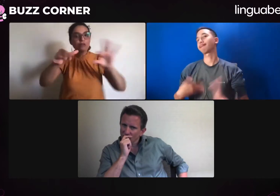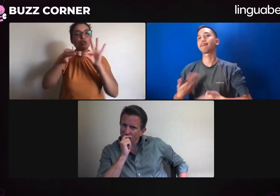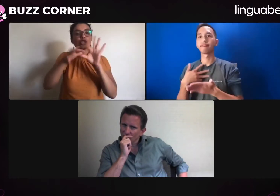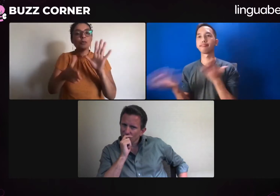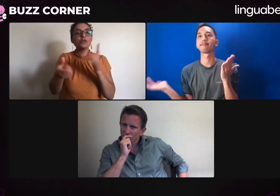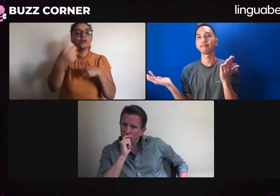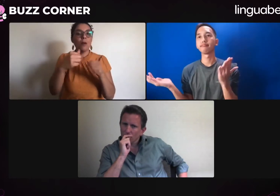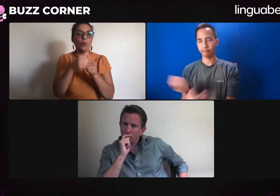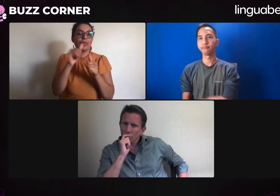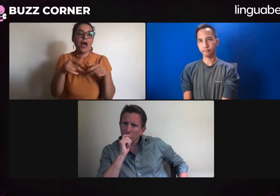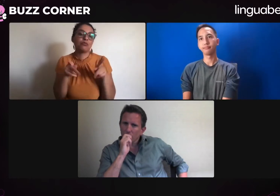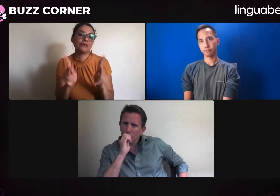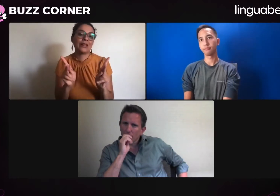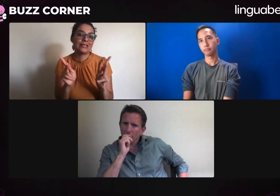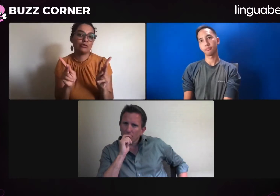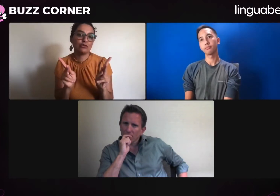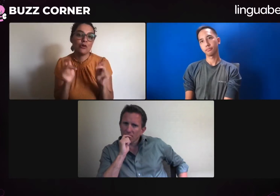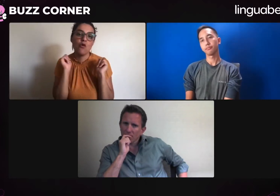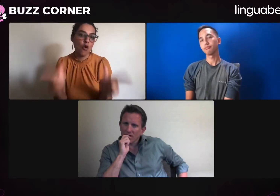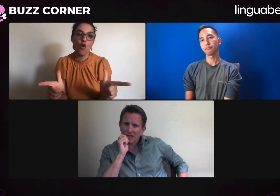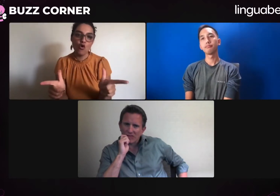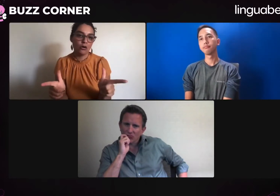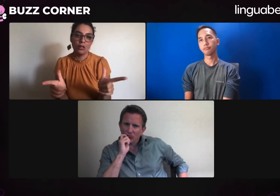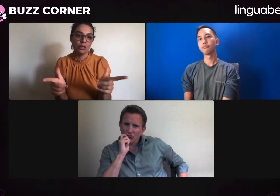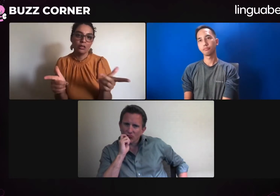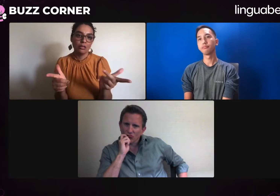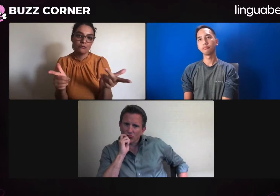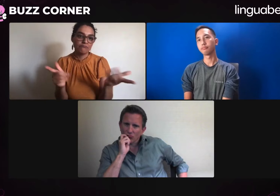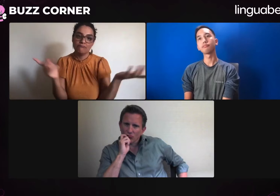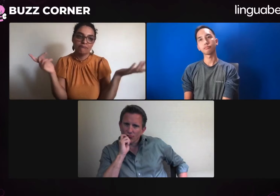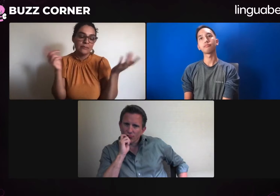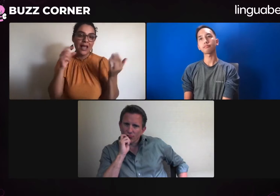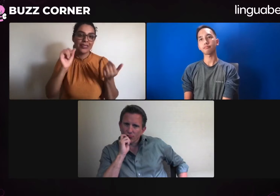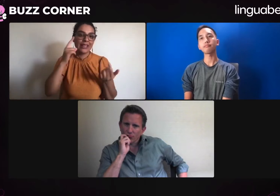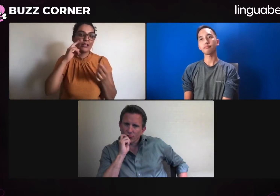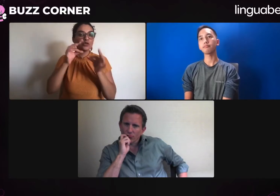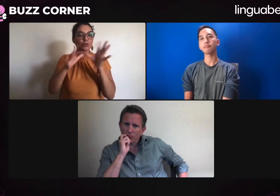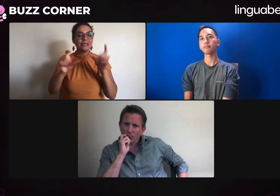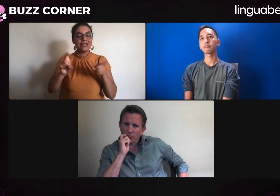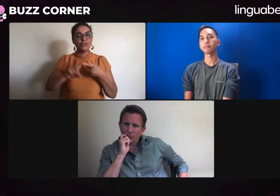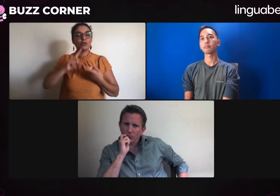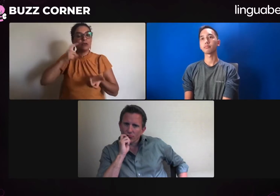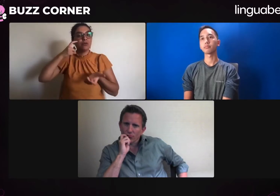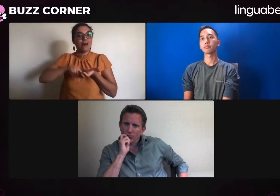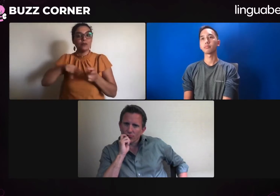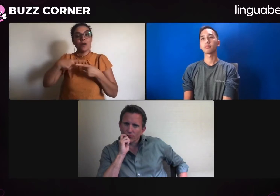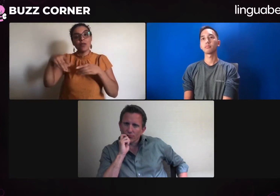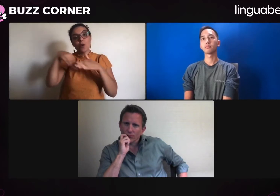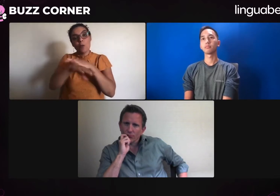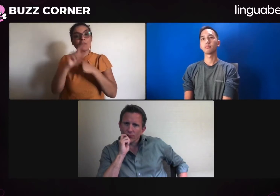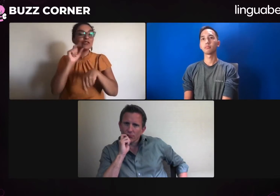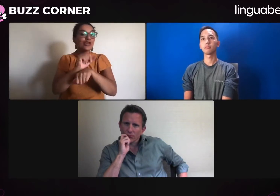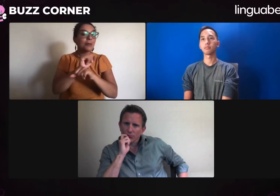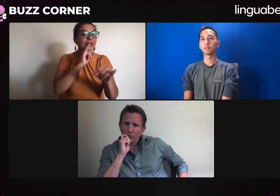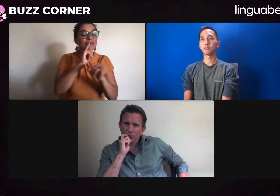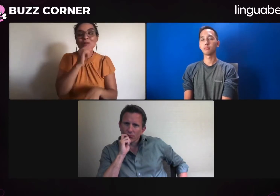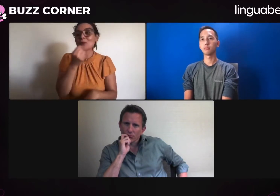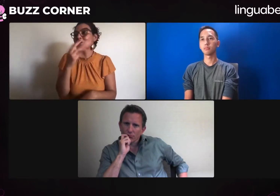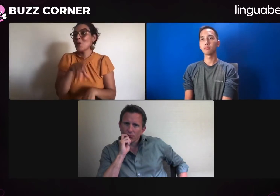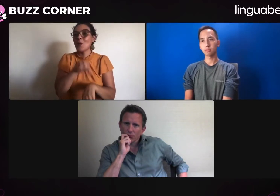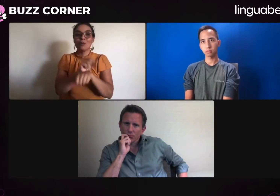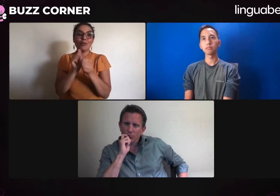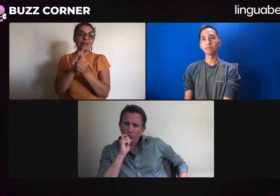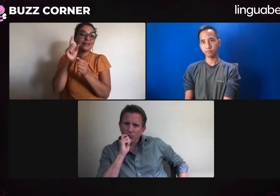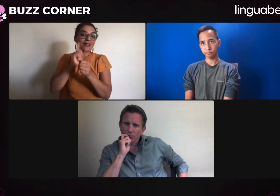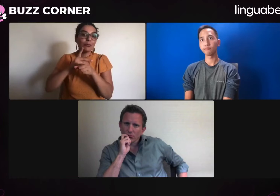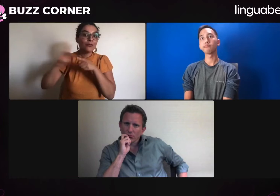that's hearing that knows sign, because it's a lot less work than hiring a deaf person. So hearing Right. people have that privilege, period. They all do. And I think interpreters need to